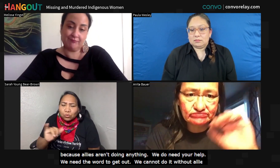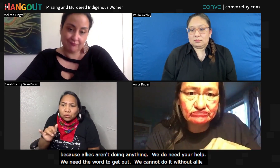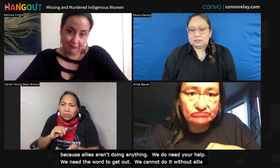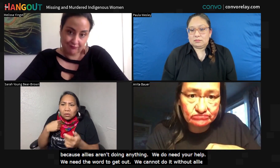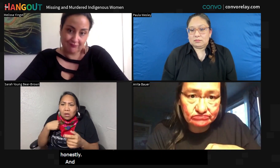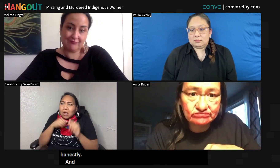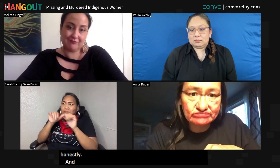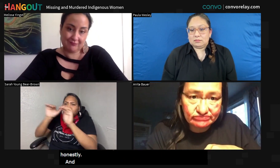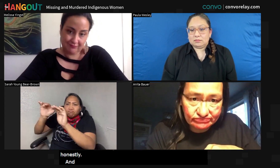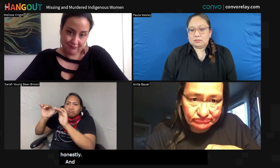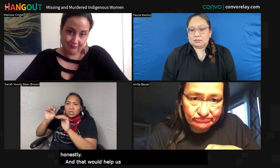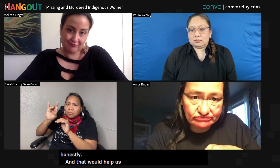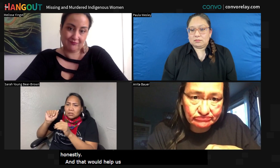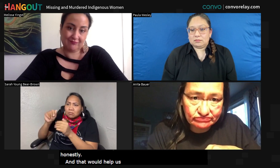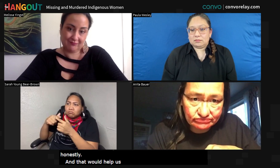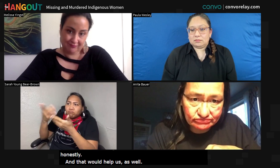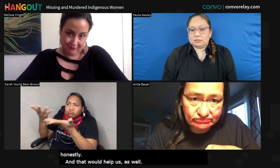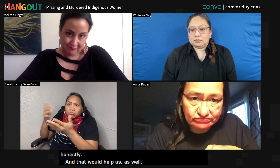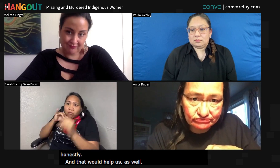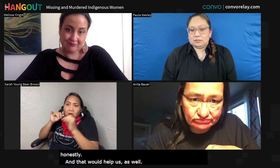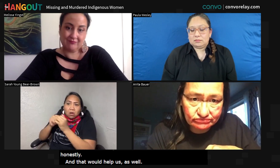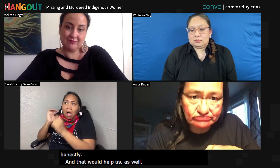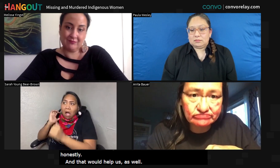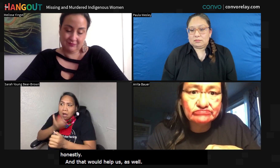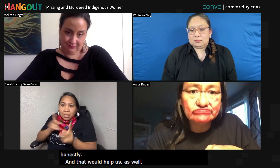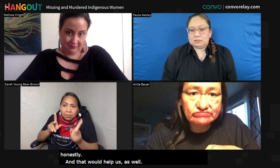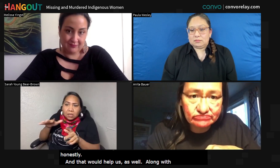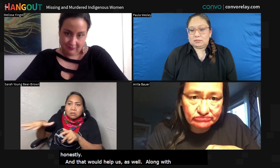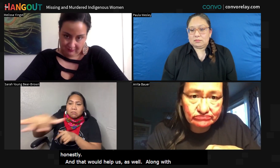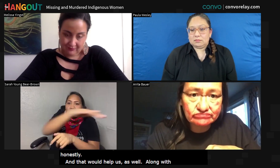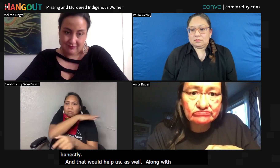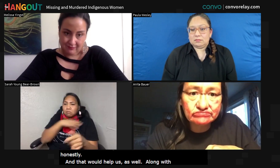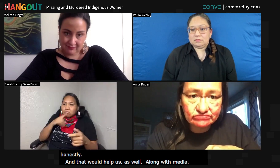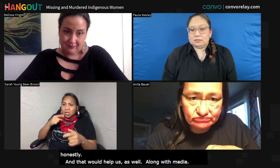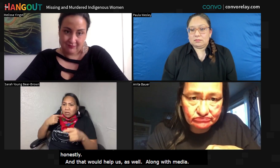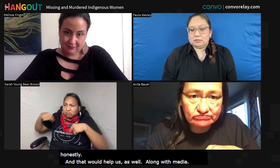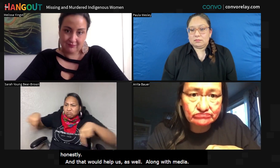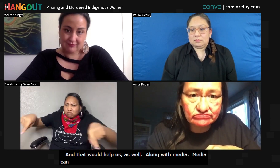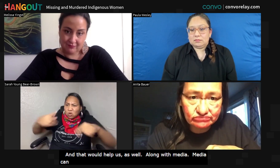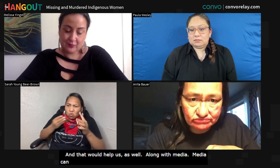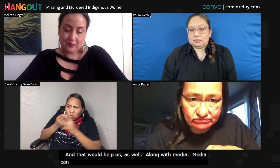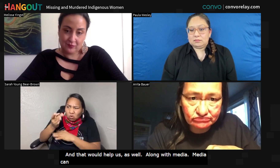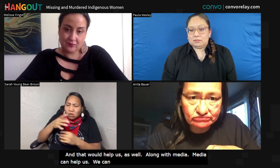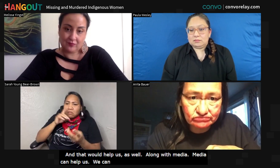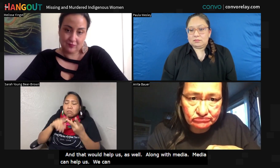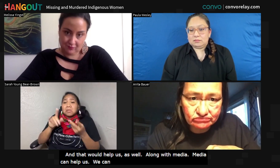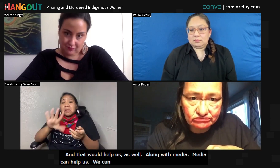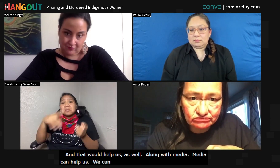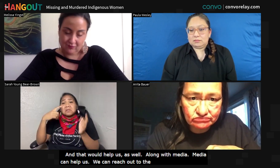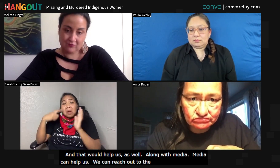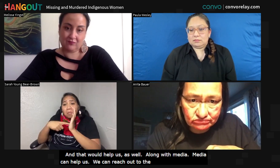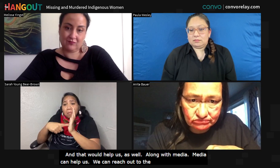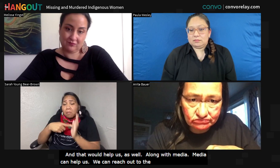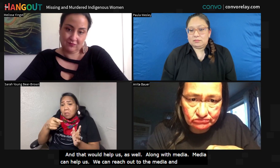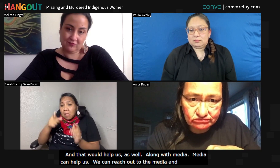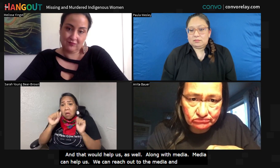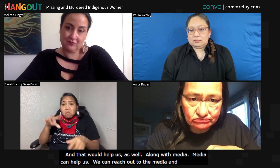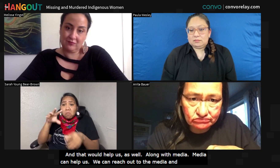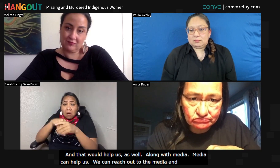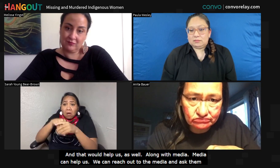media. Media can help us. We can reach out to the media and ask them to interview our people, what we have gone through. For